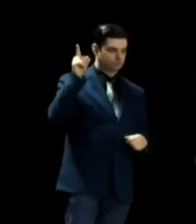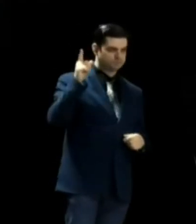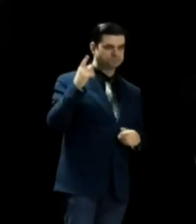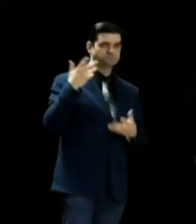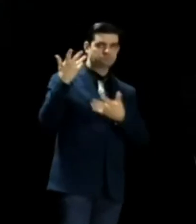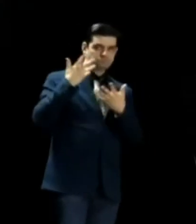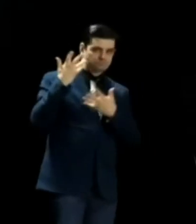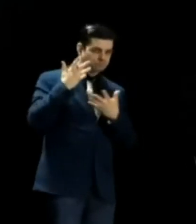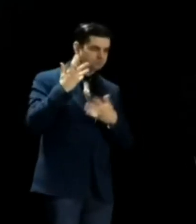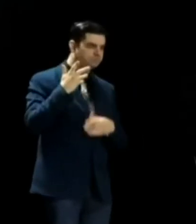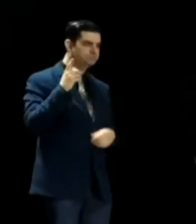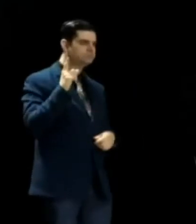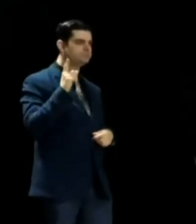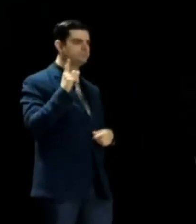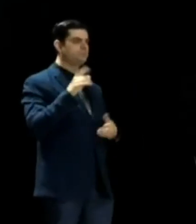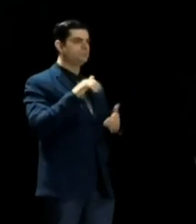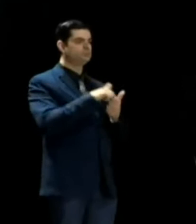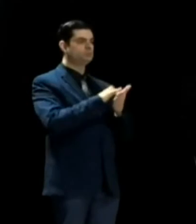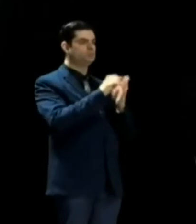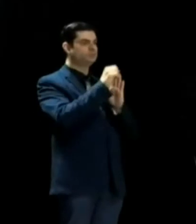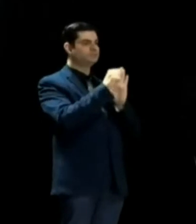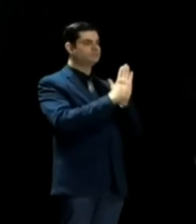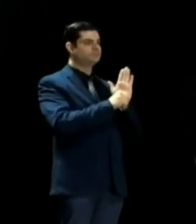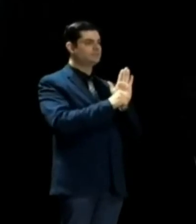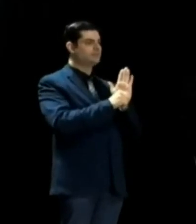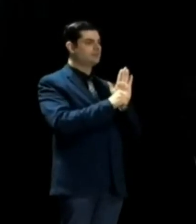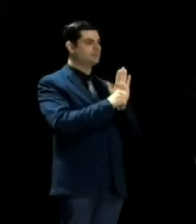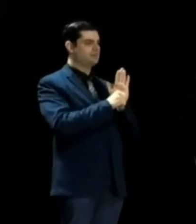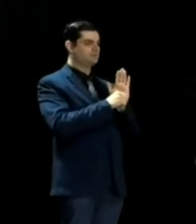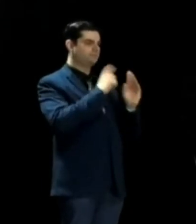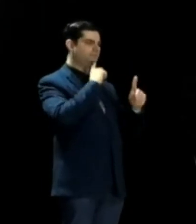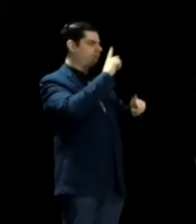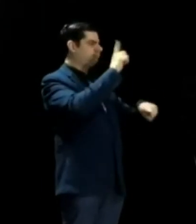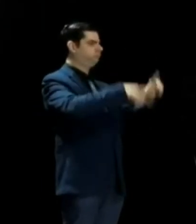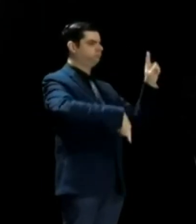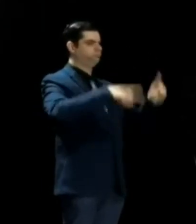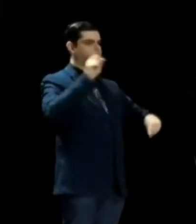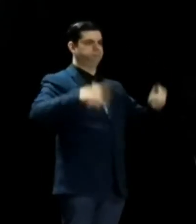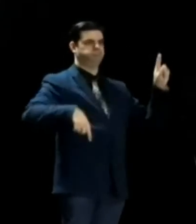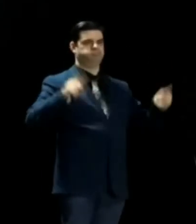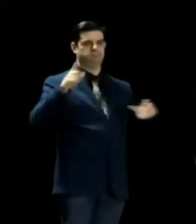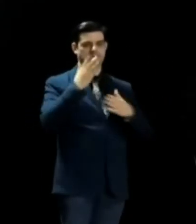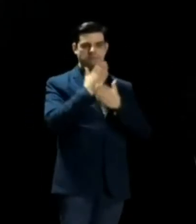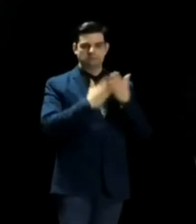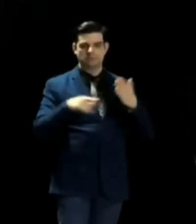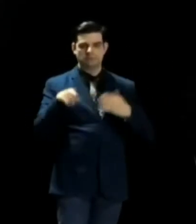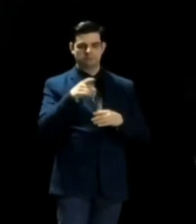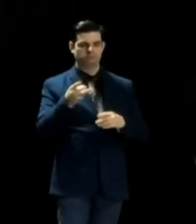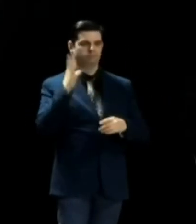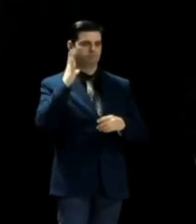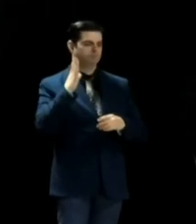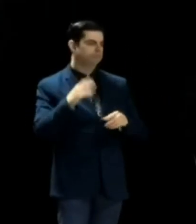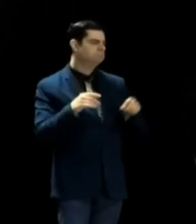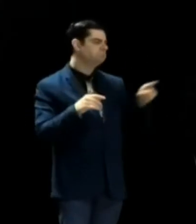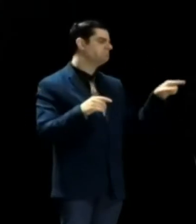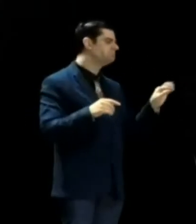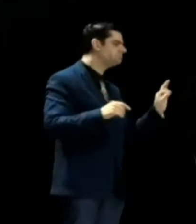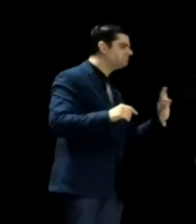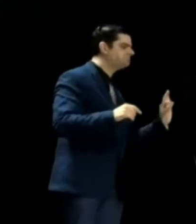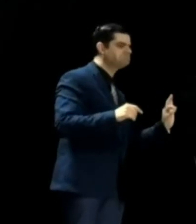diverse. We've been impacted differently by this virus, and we need to look at this potentially by